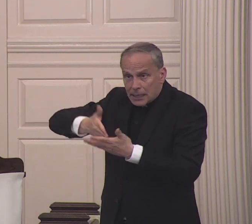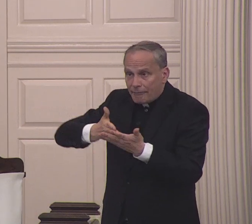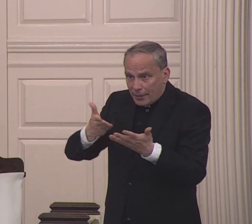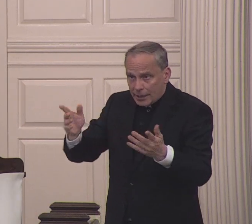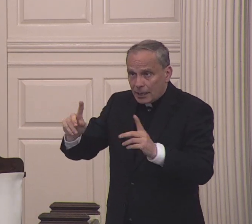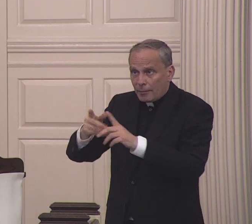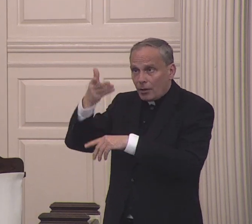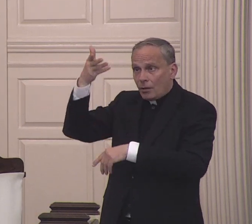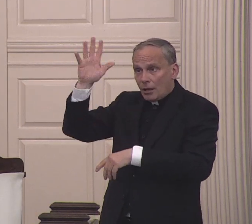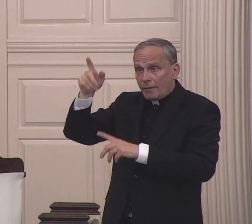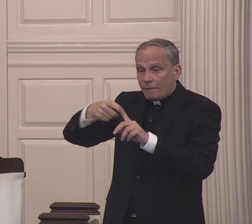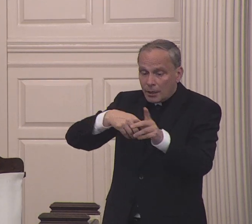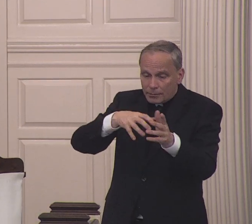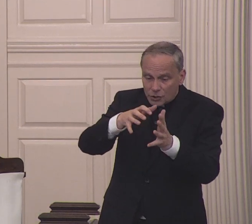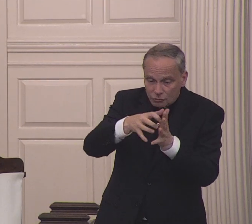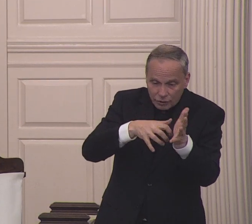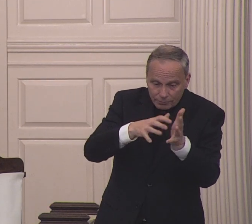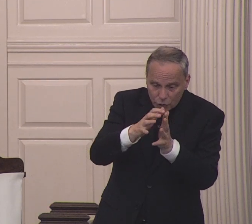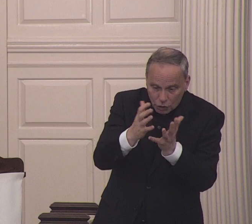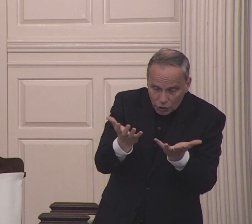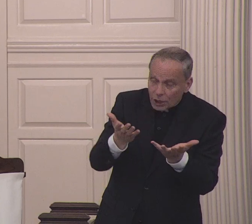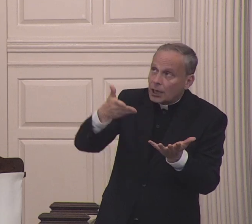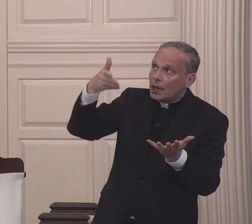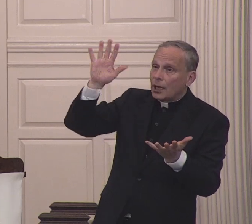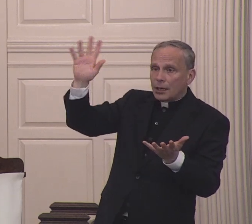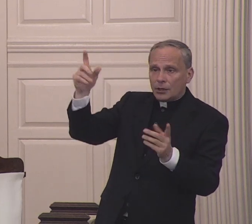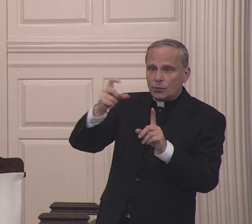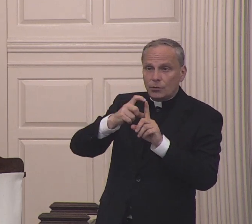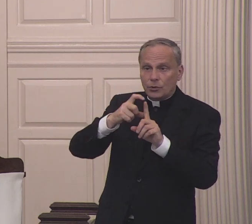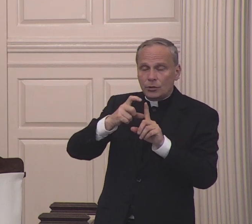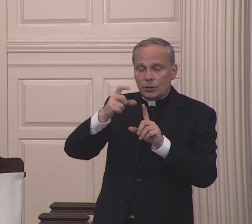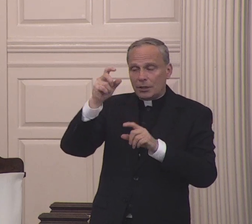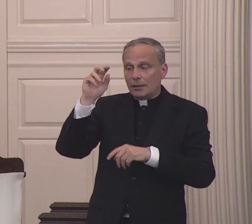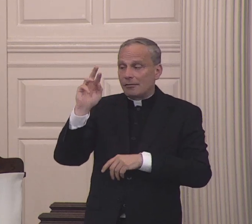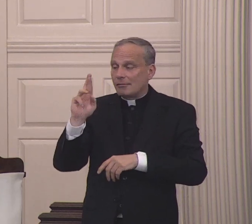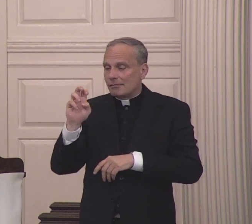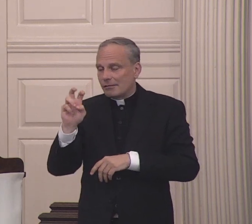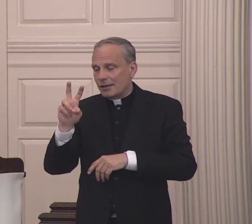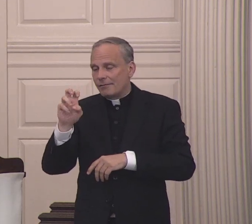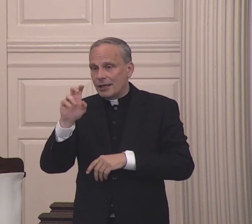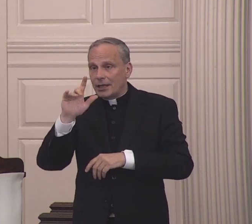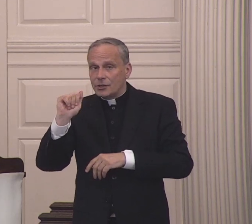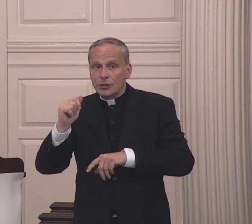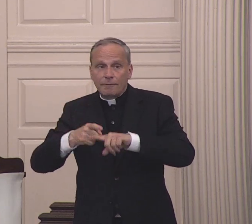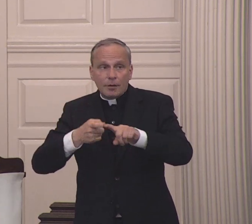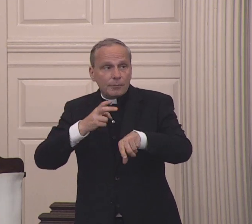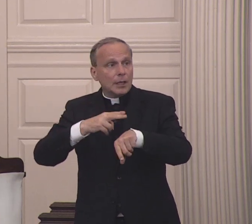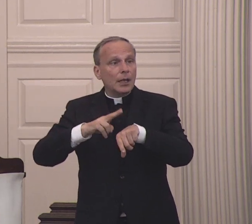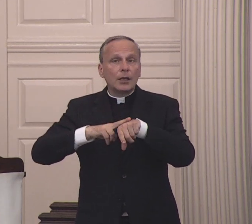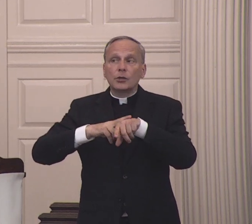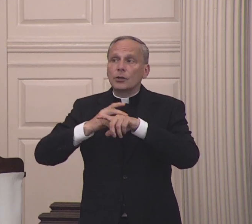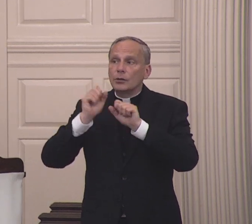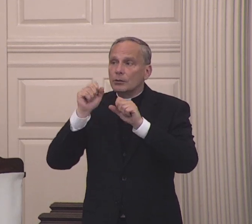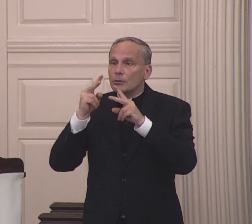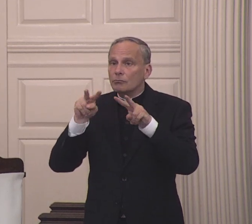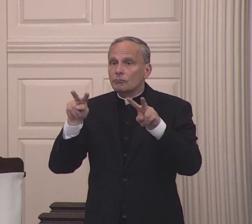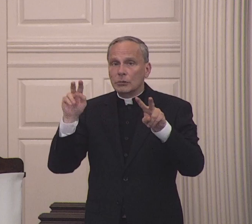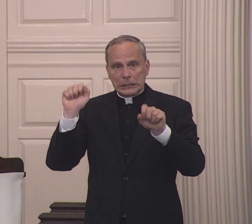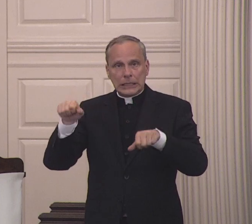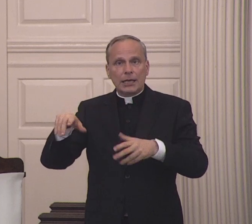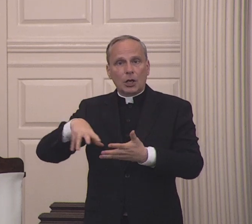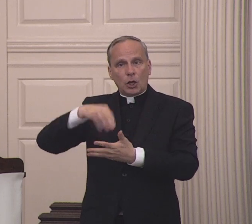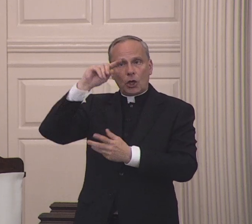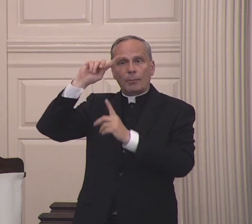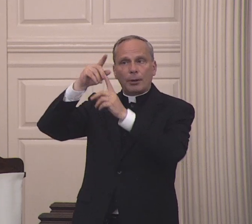from Scripture, the Word of God, the Revelation, from nature. Again, we can know something about